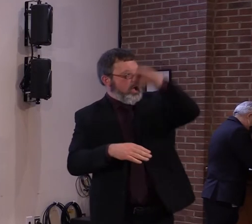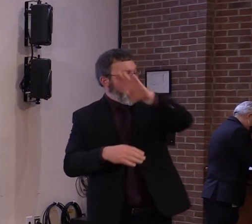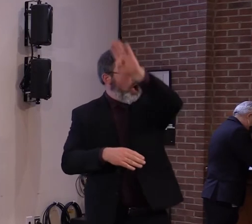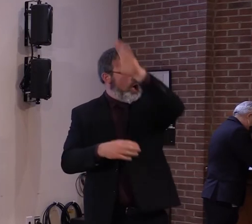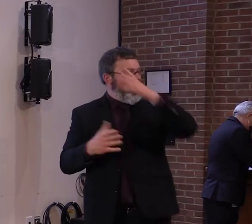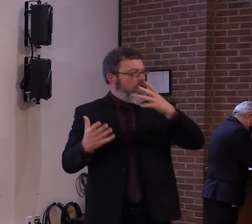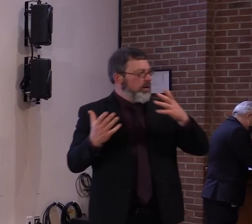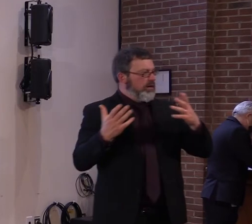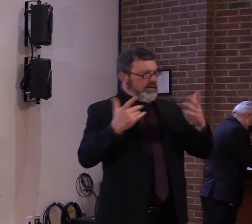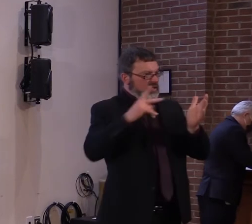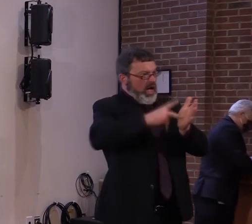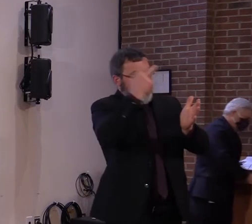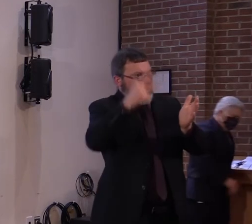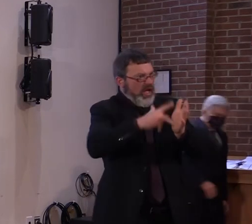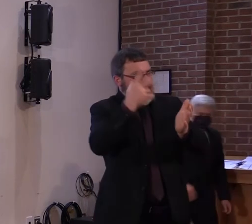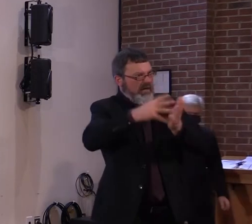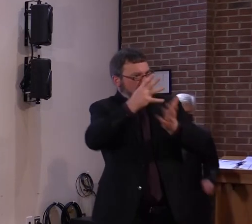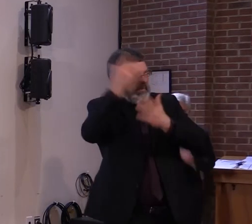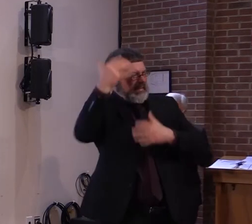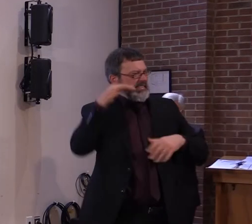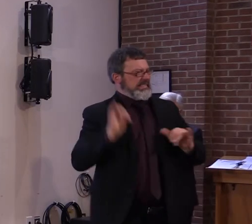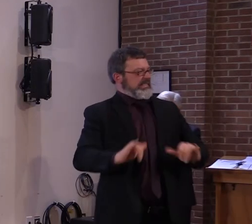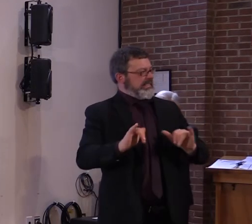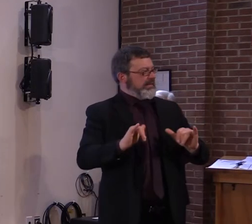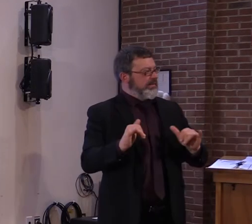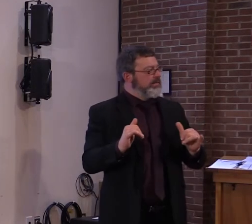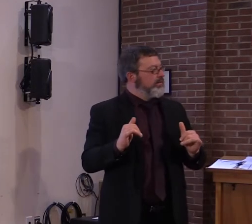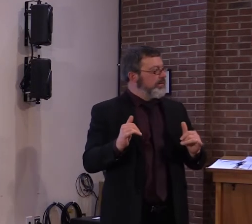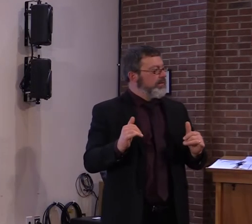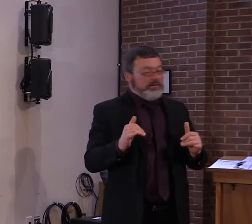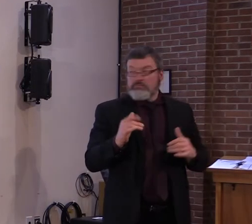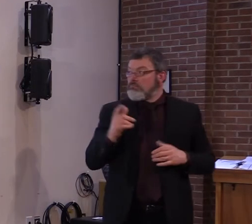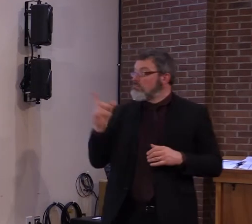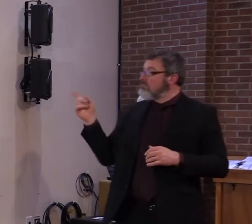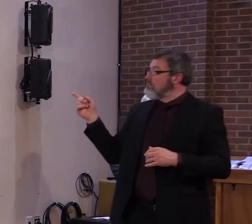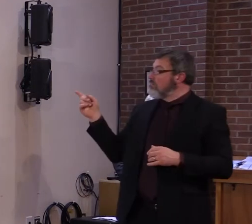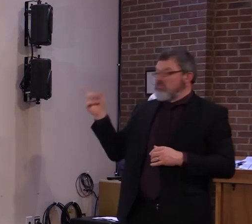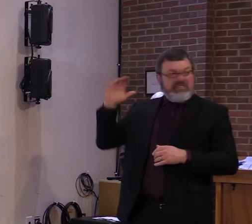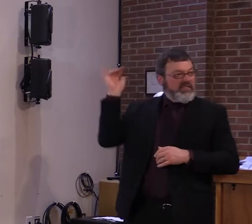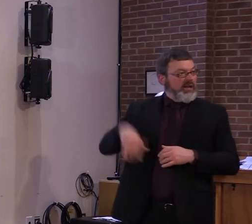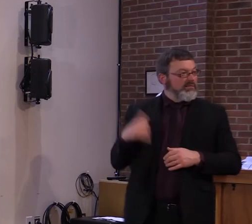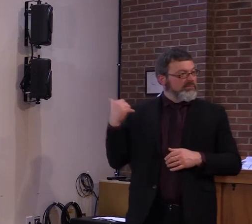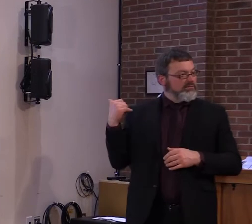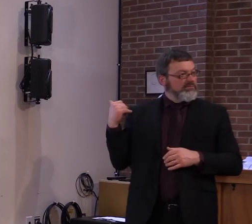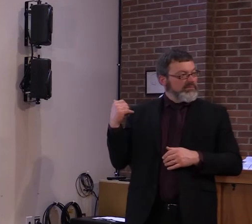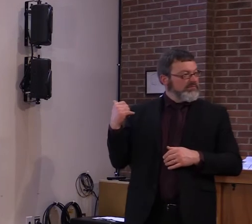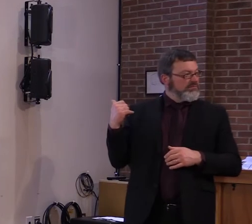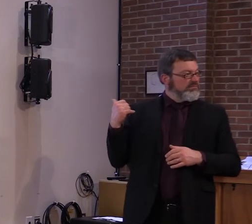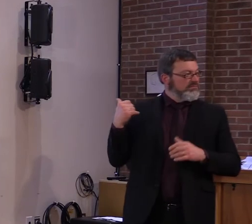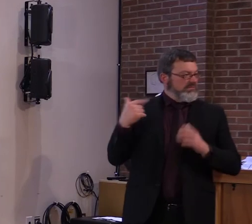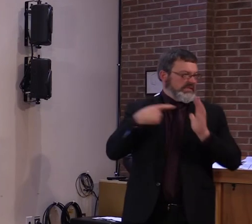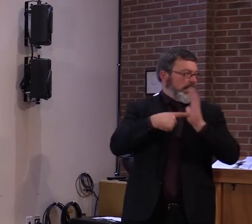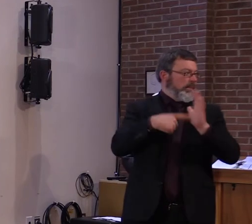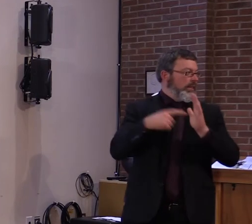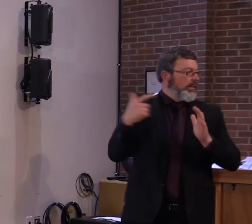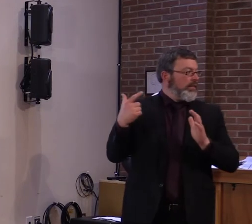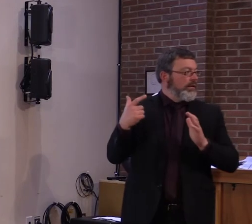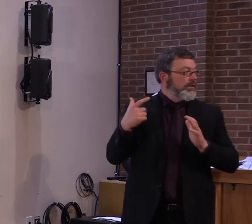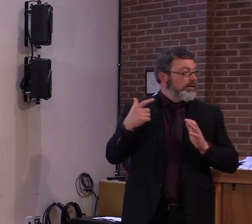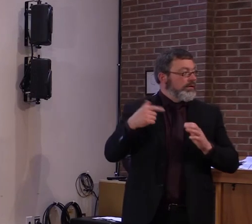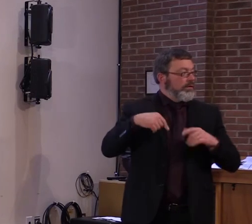there are states nearby who have gone from usual place in the low 100s to the mid